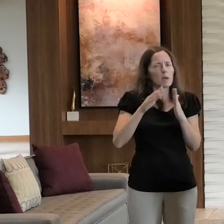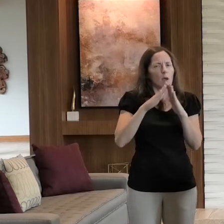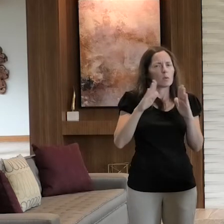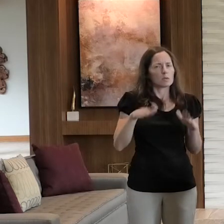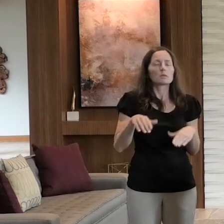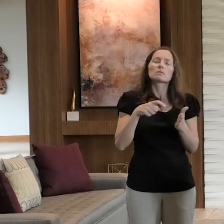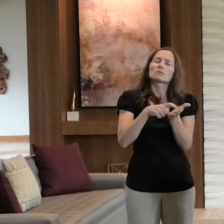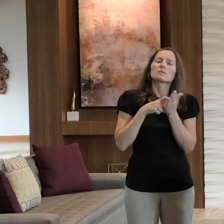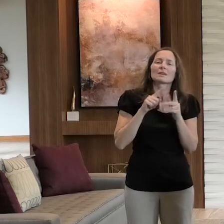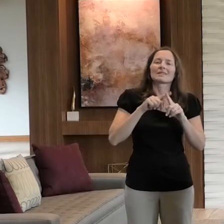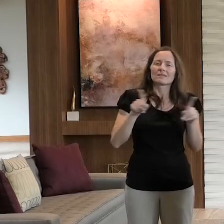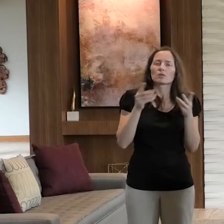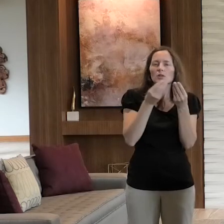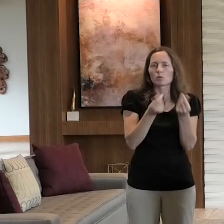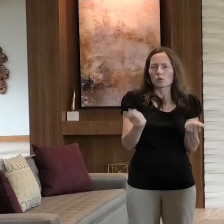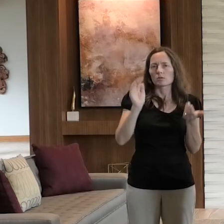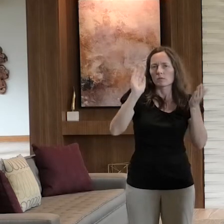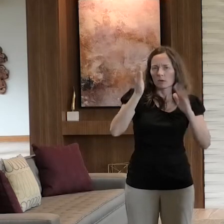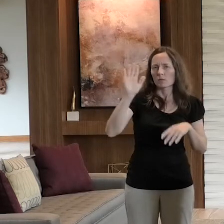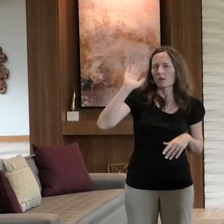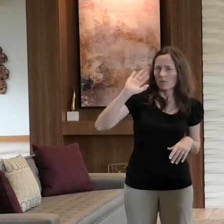different solutions than we've used before.